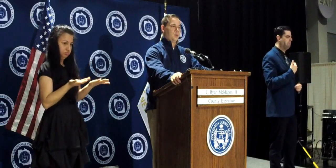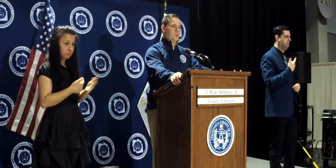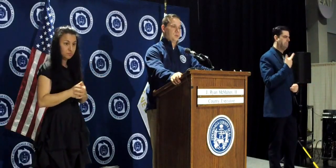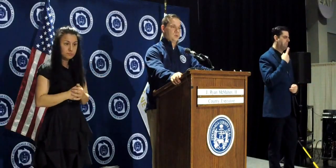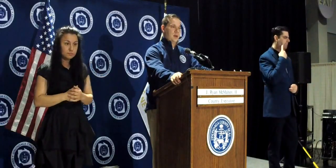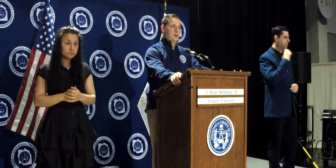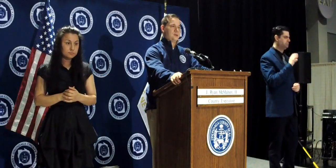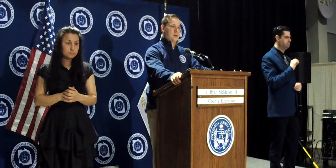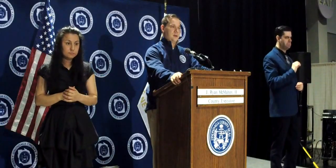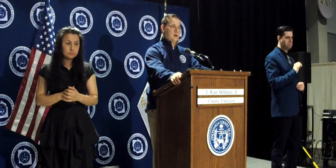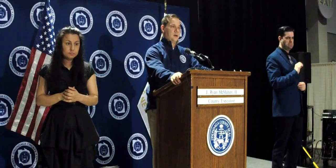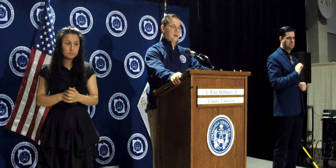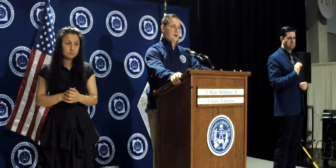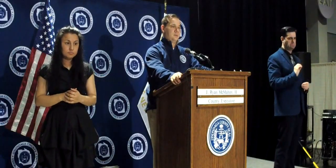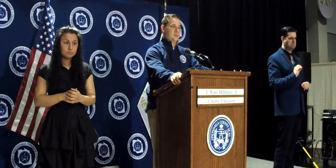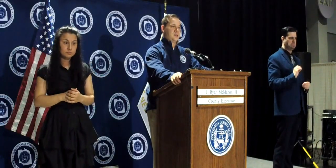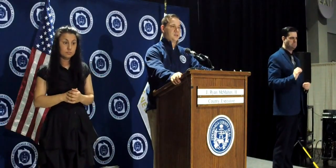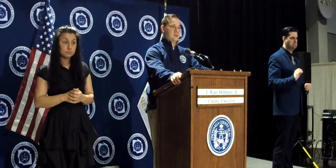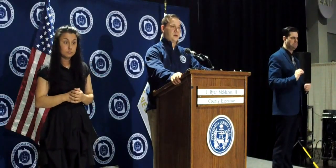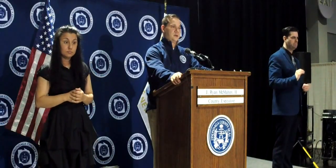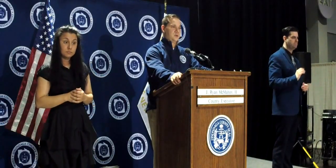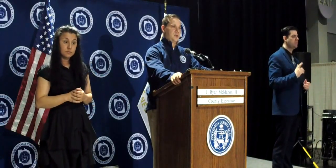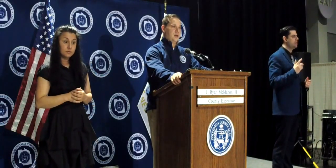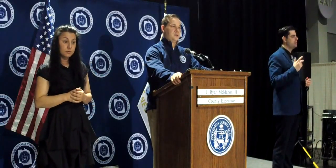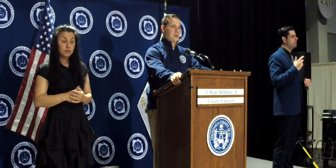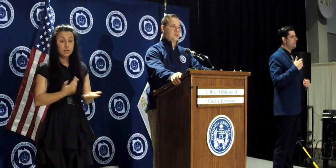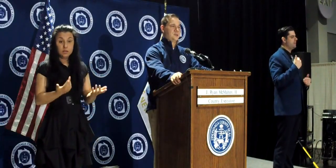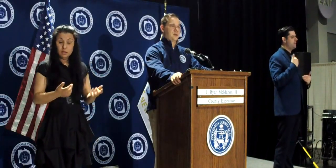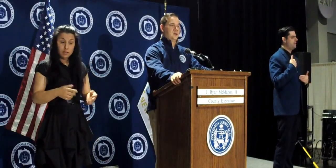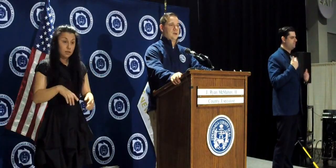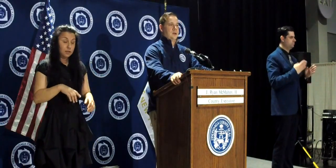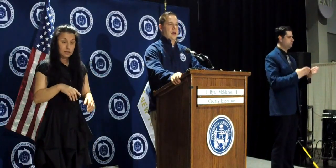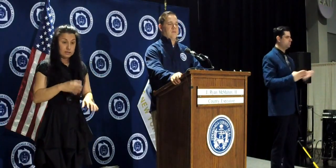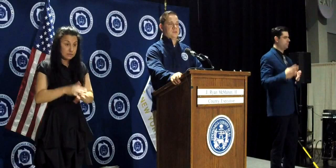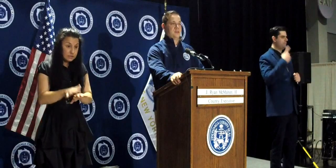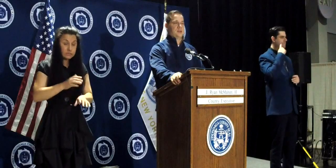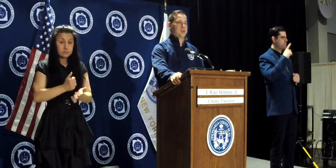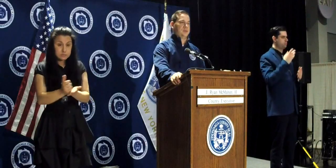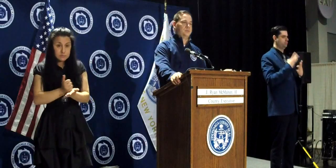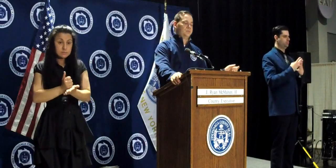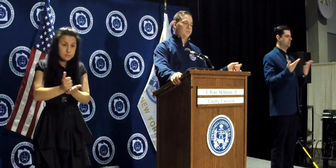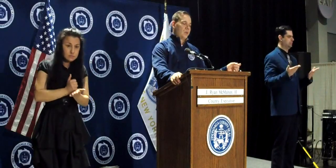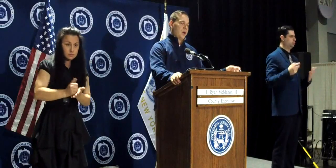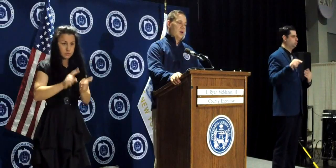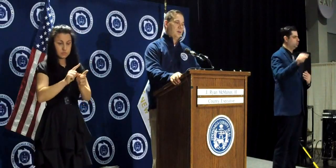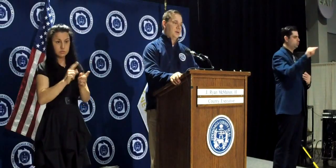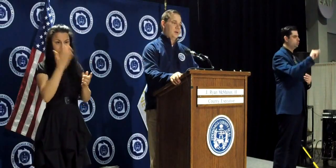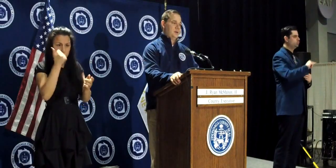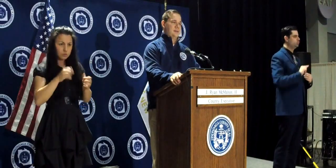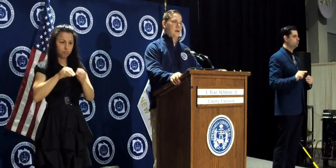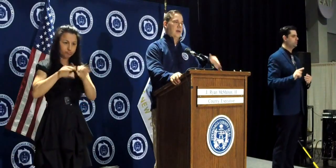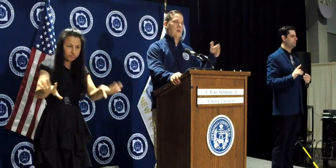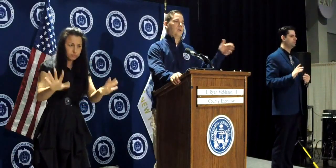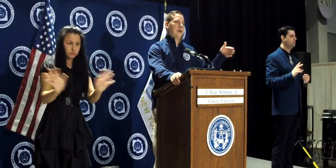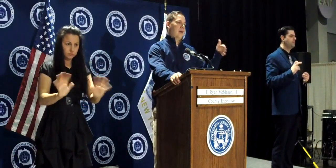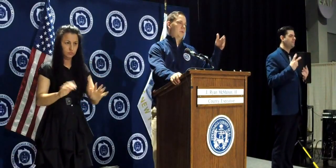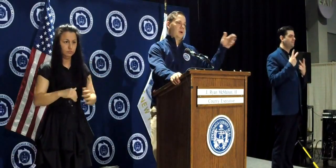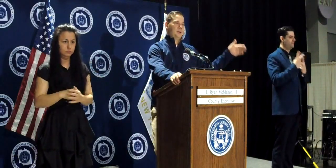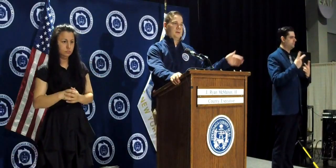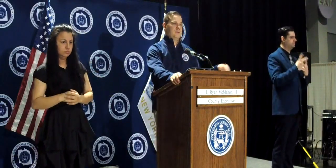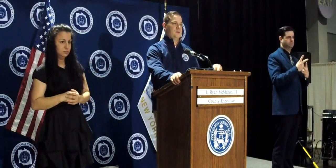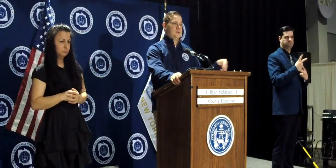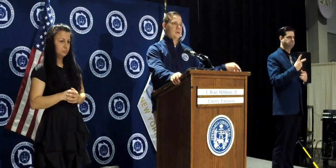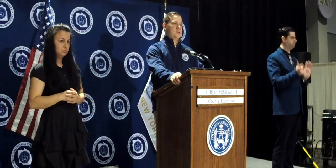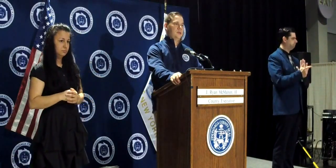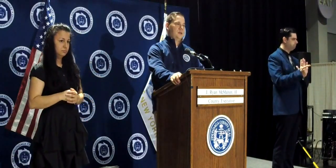in both jails and our detention center, our juvenile detention center, on visitation, and that's how that would happen,